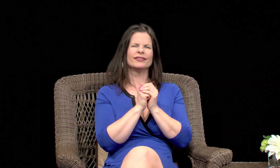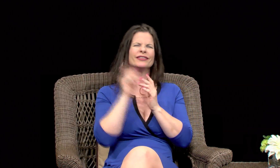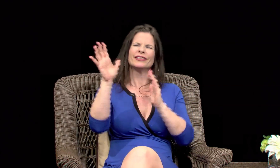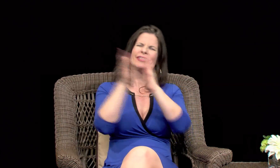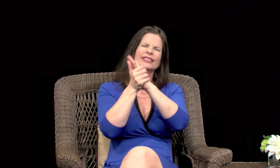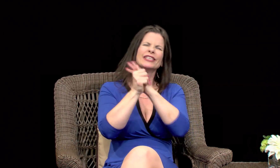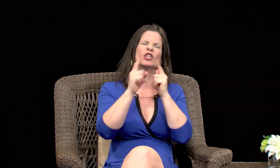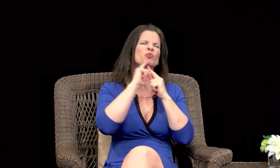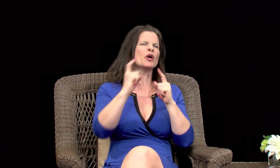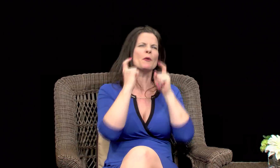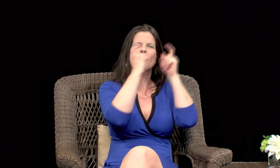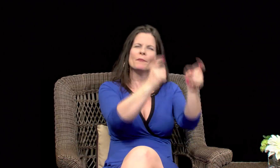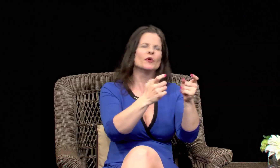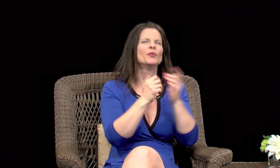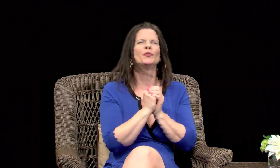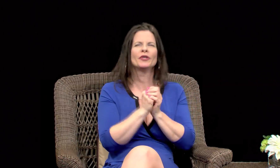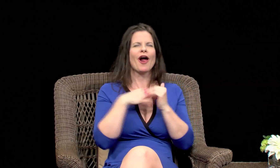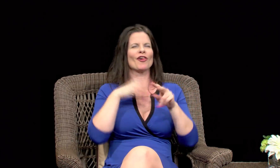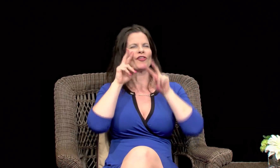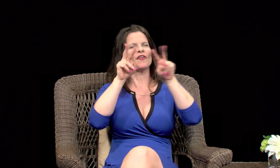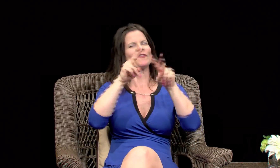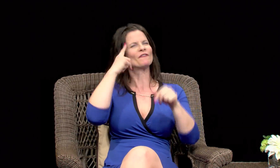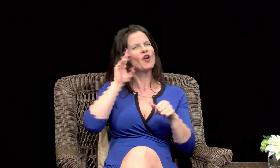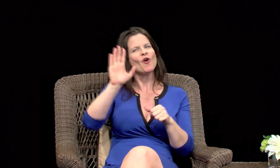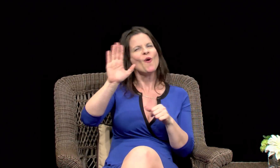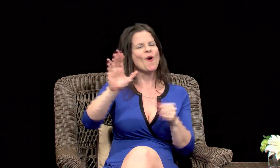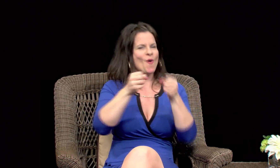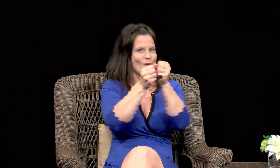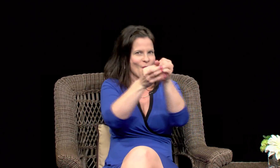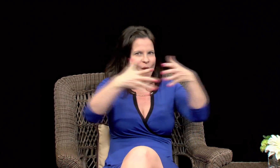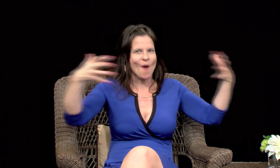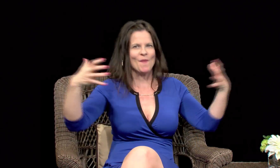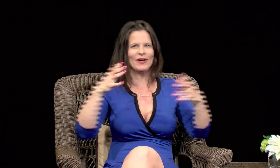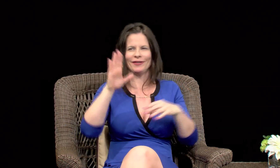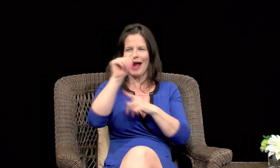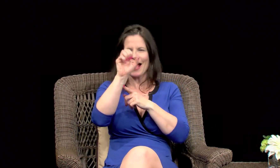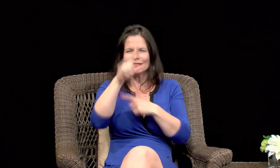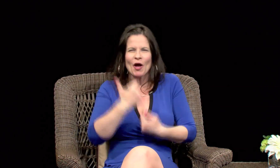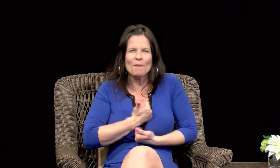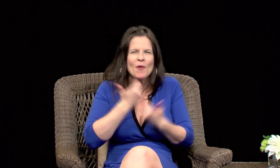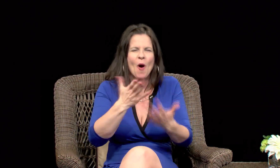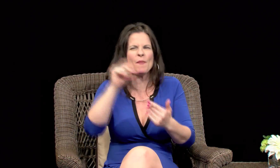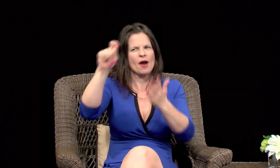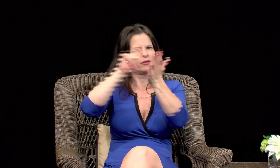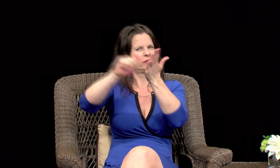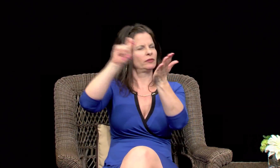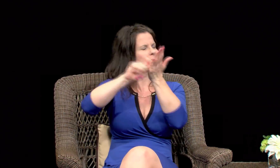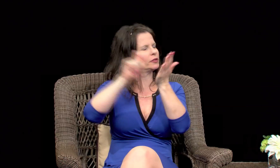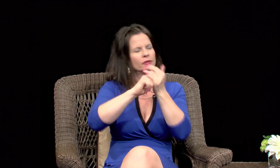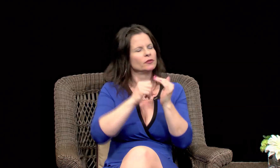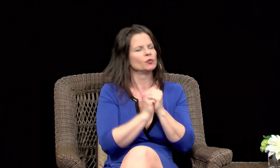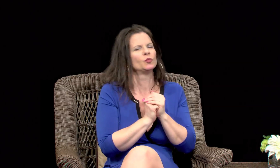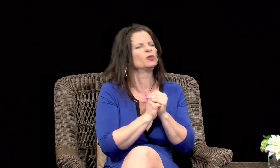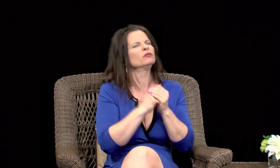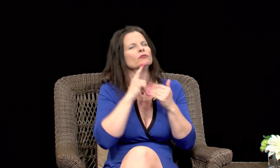and American Sign Language. And she has given a lot to the deaf community. I'm looking forward to seeing her ASL poetry